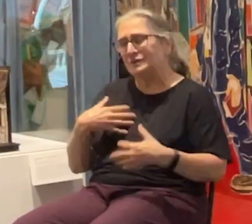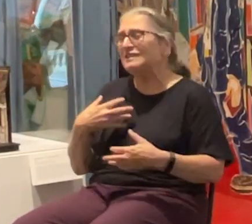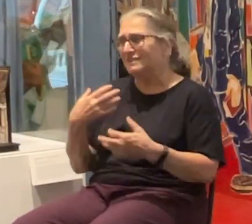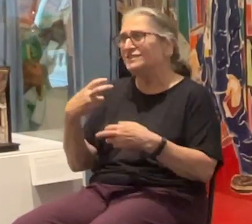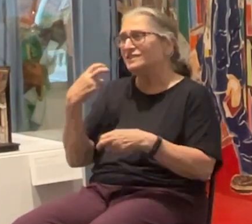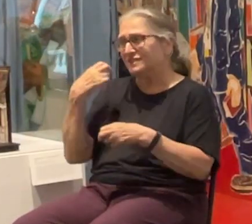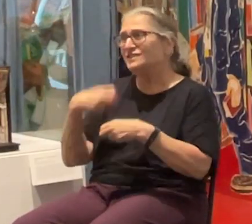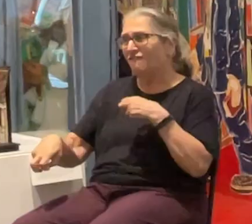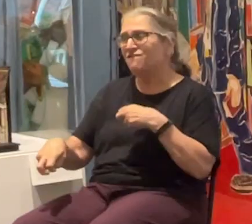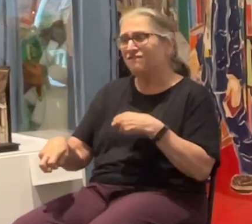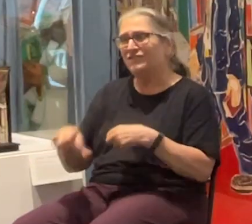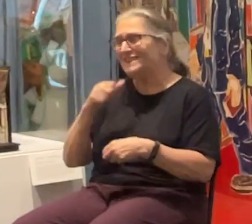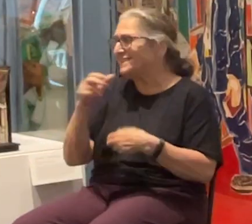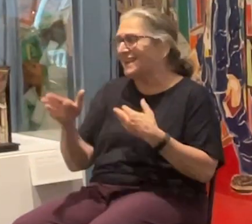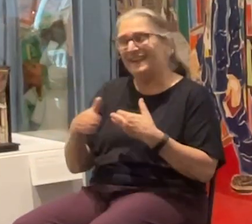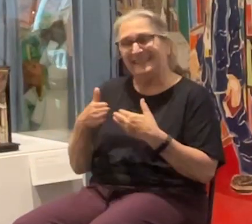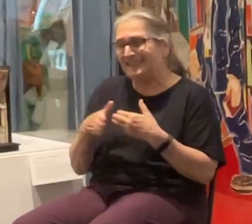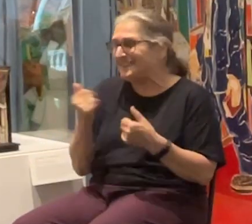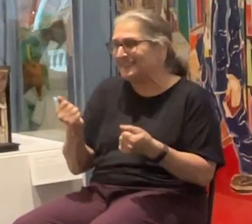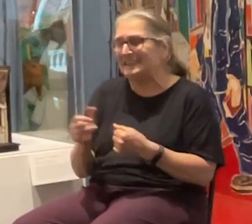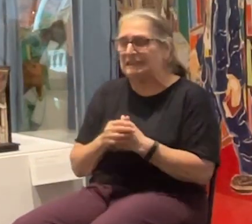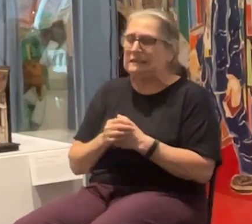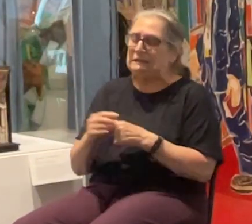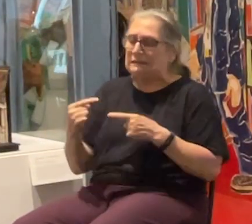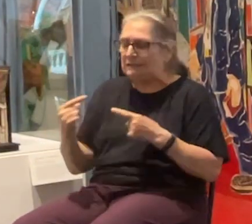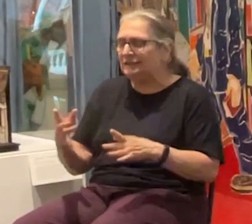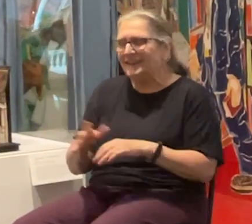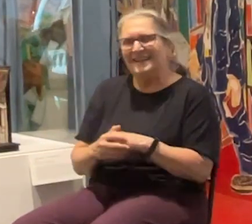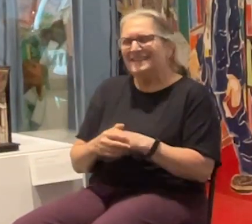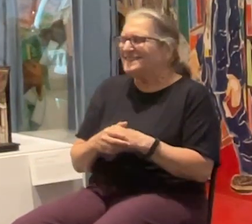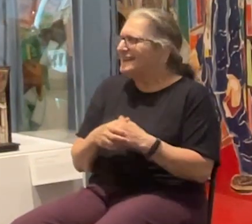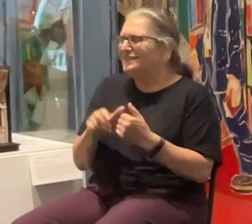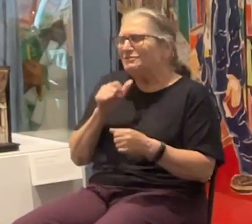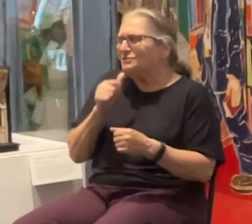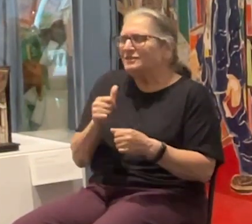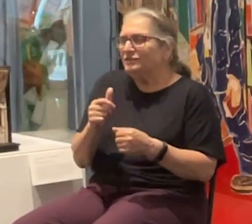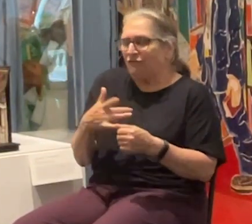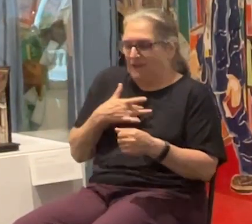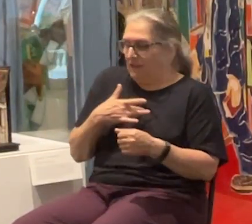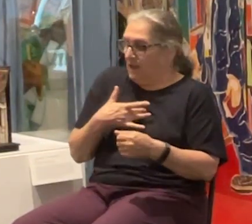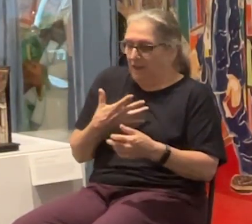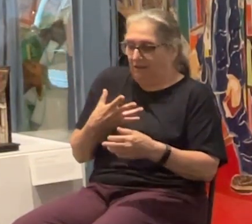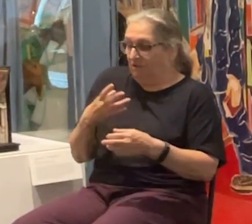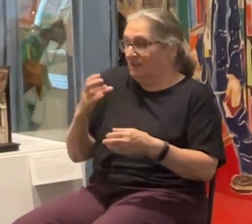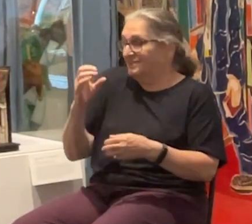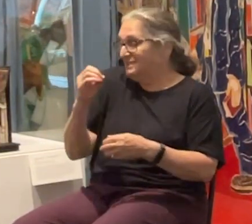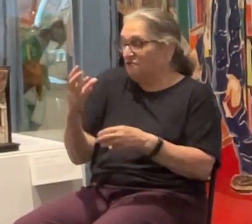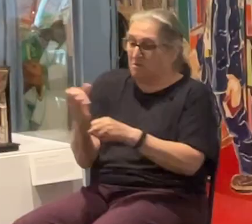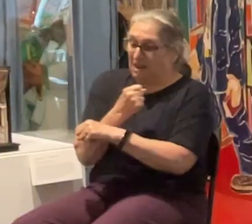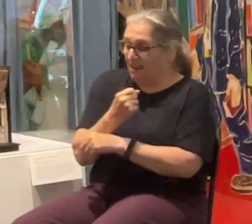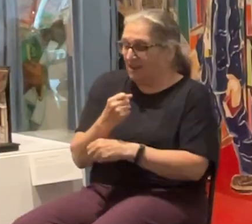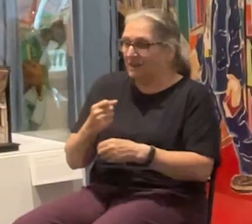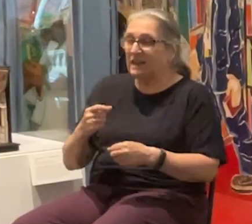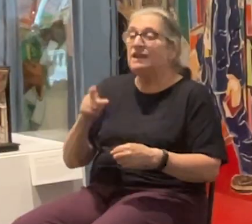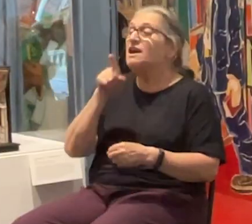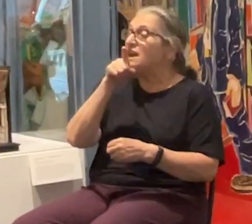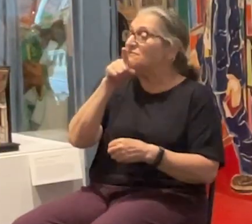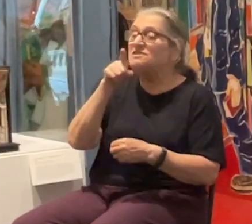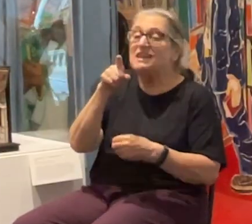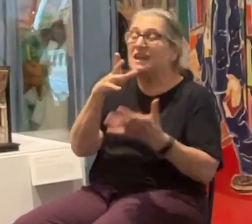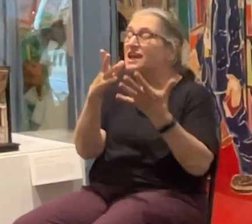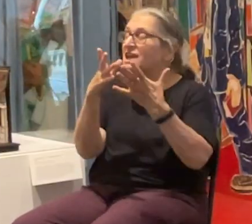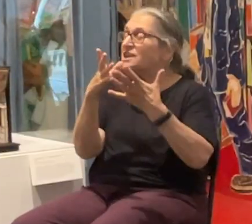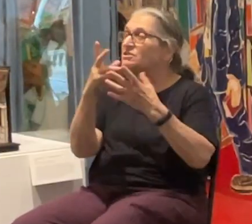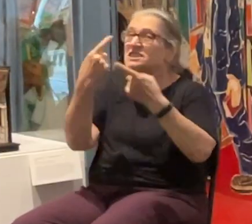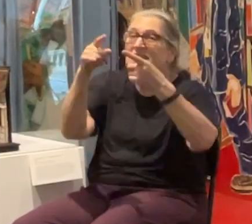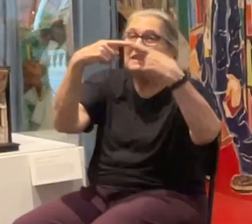or you know, it's that you think it's some sort of zero-sum game where if someone else is succeeding, they're taking something away from